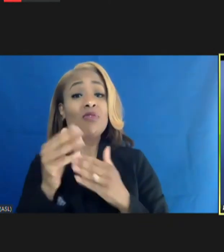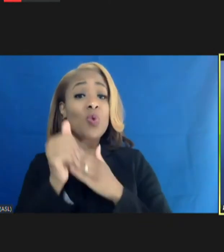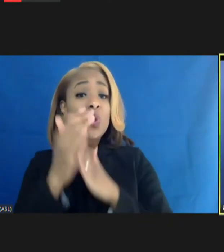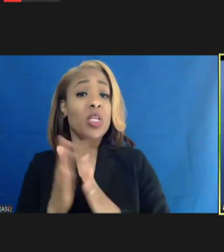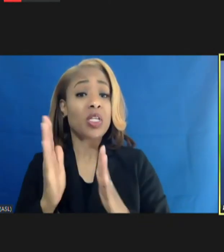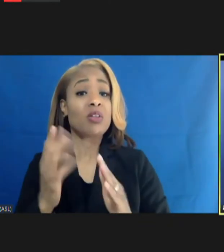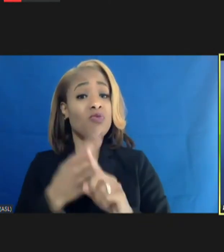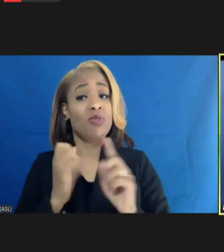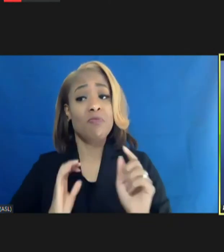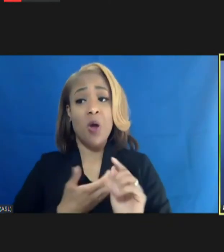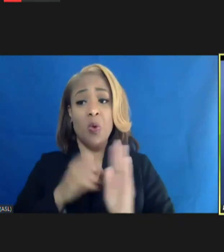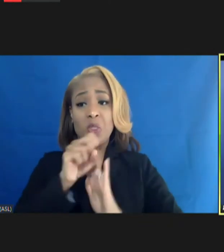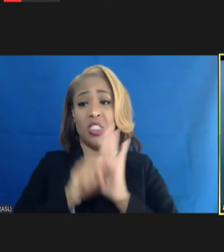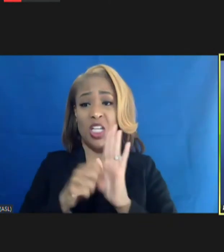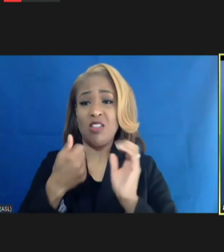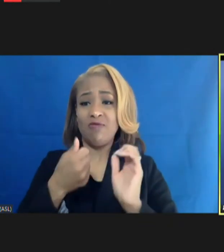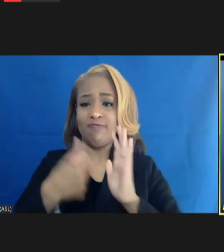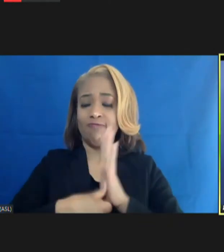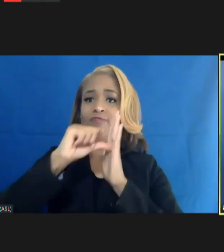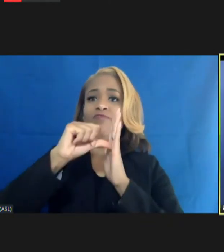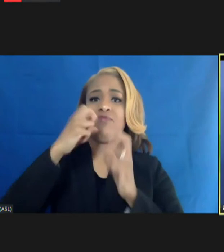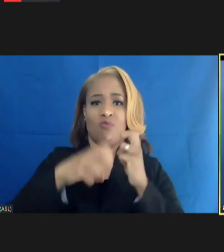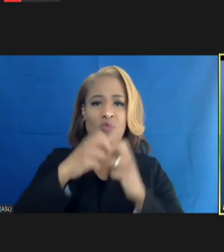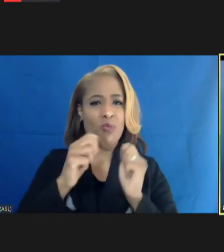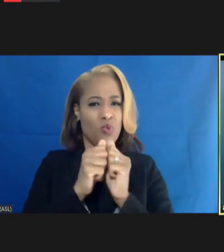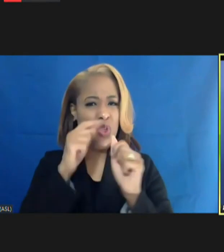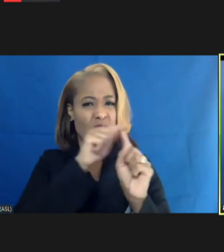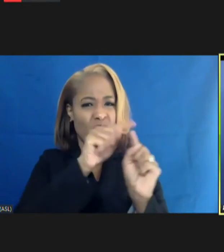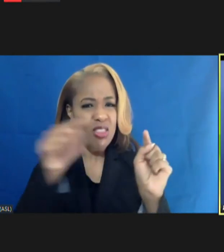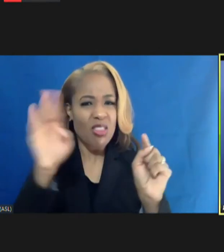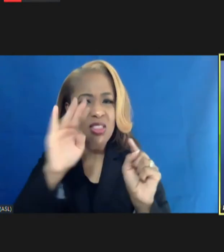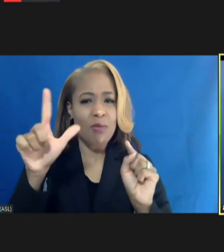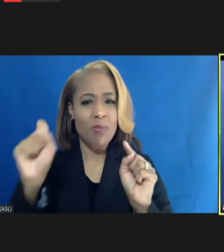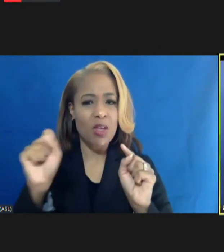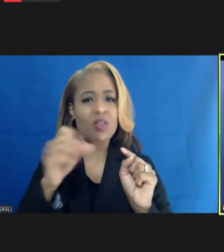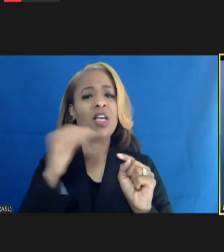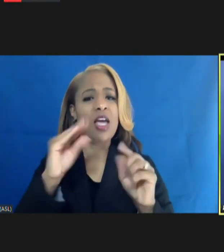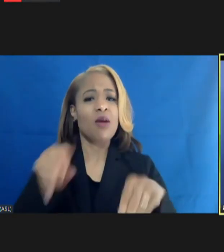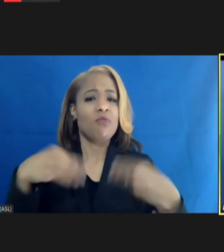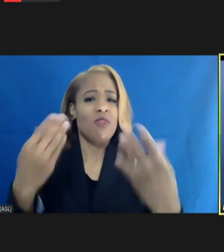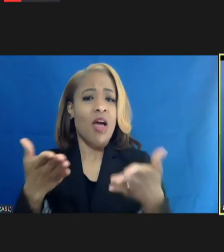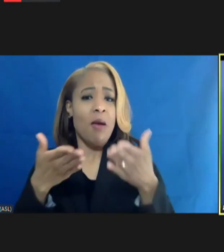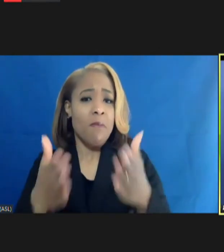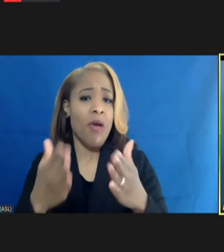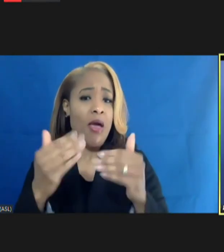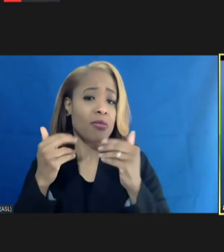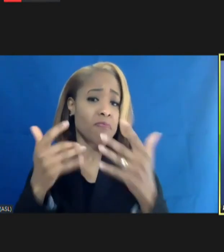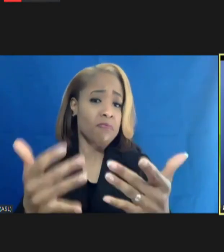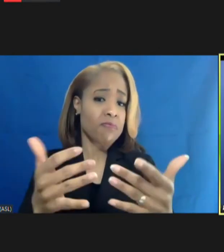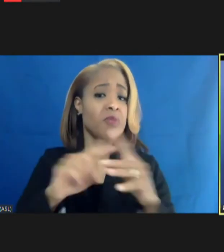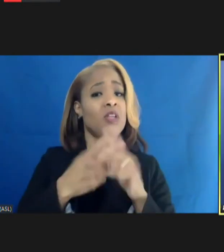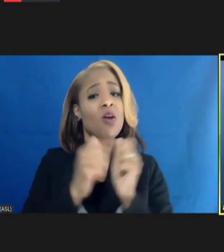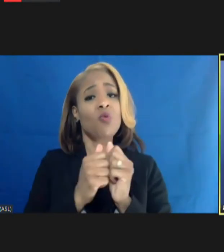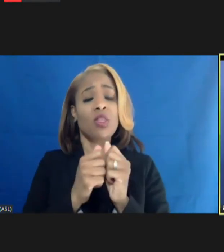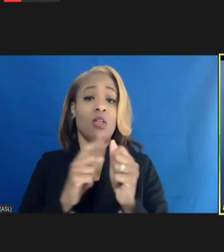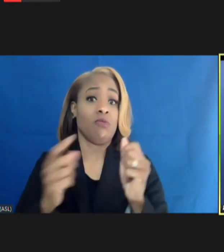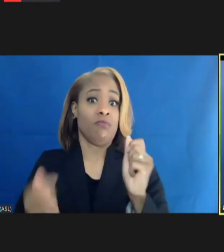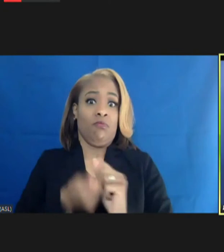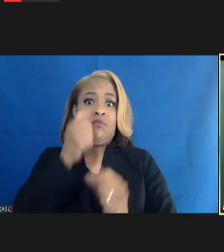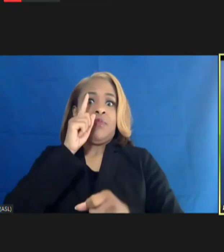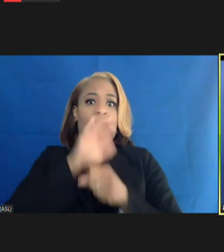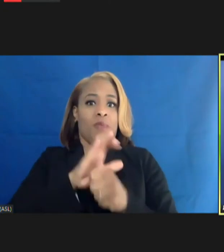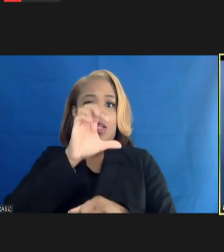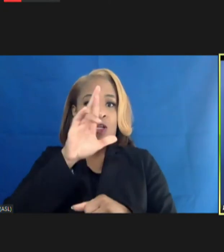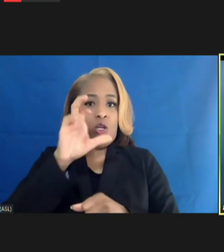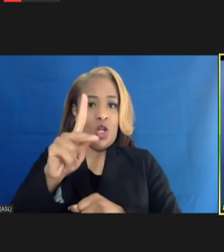to underscore the problems with the current proposed legislation and provide the path forward. We'll start with one of the most committed election clerks in our